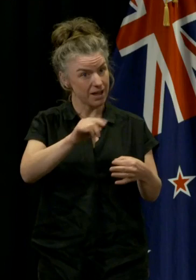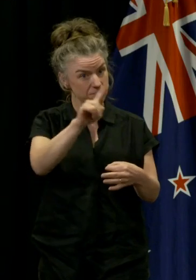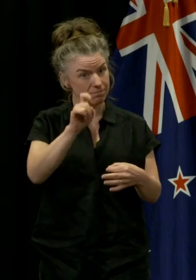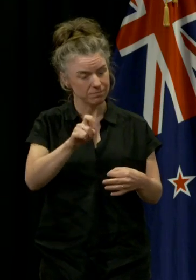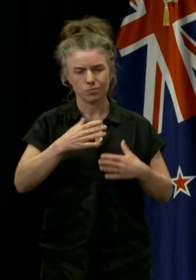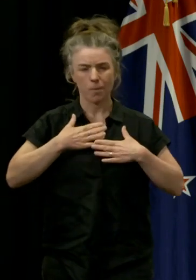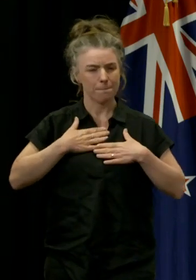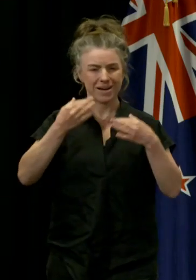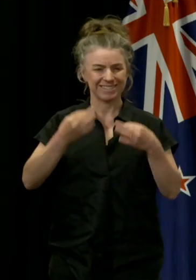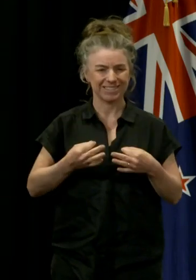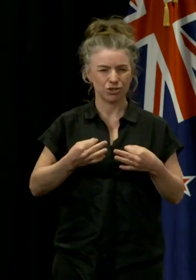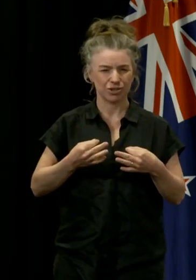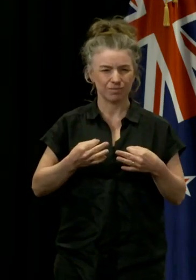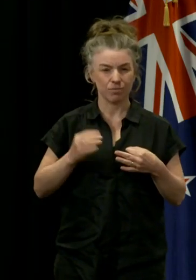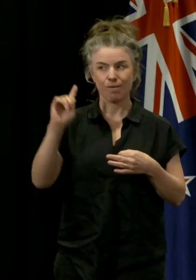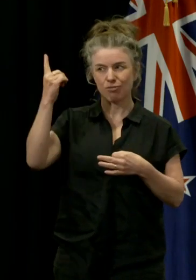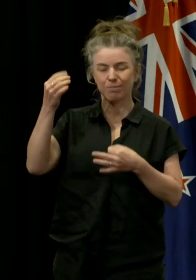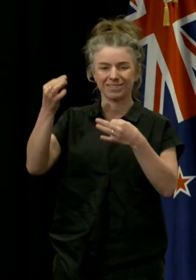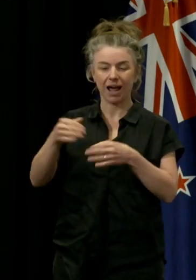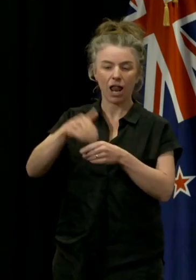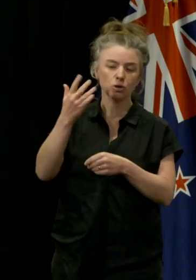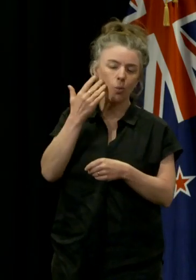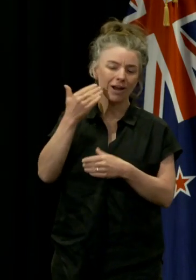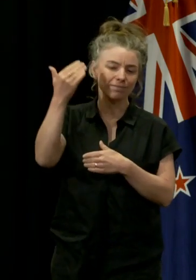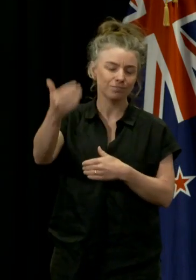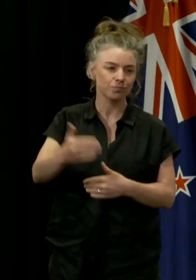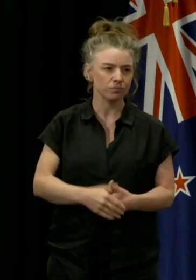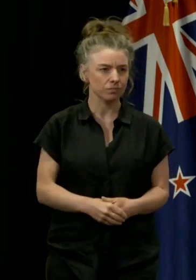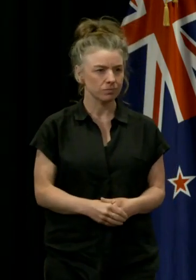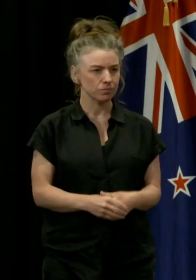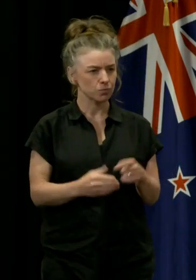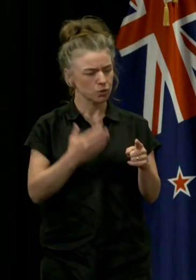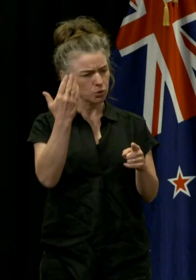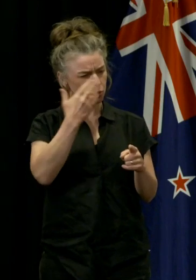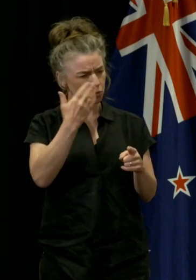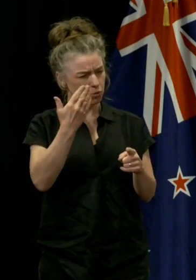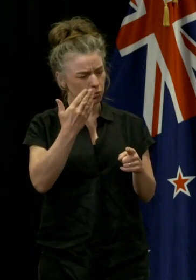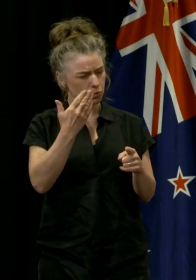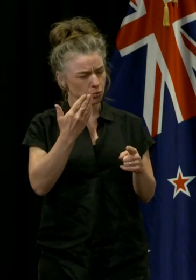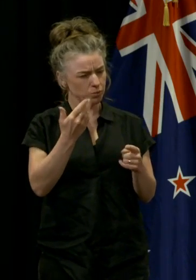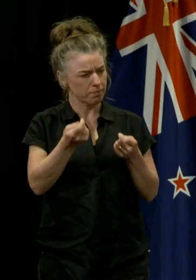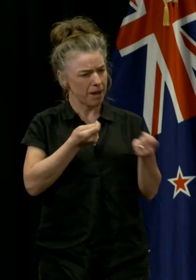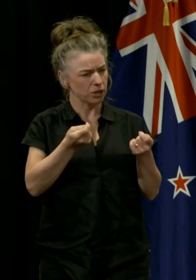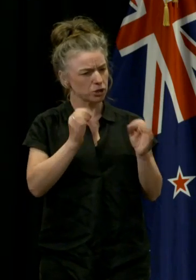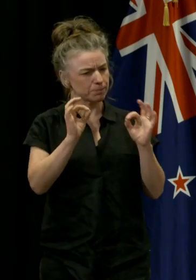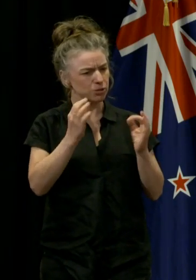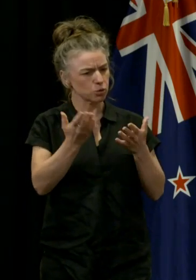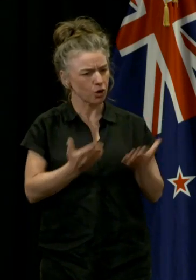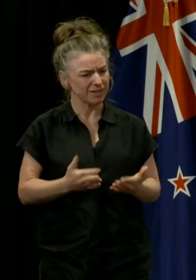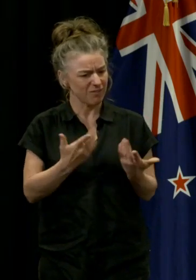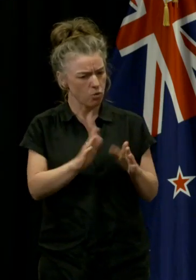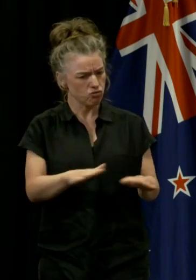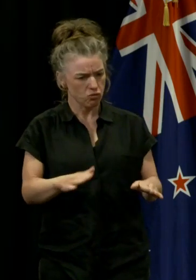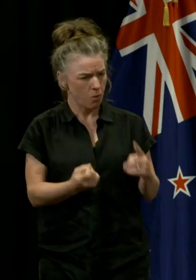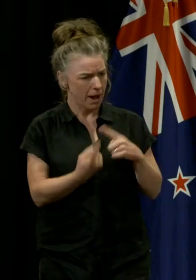not my decision. That's one for the Prime Minister. How will schools manage special services for children? What will happen to them from